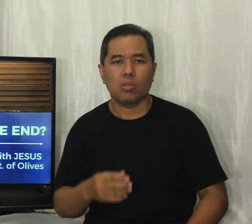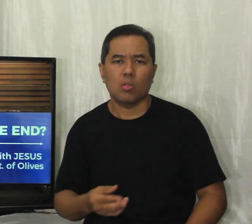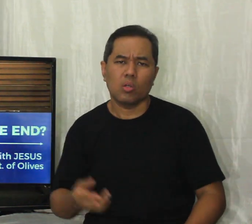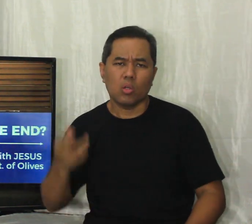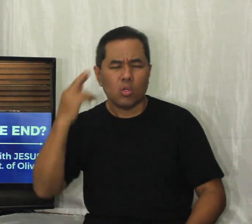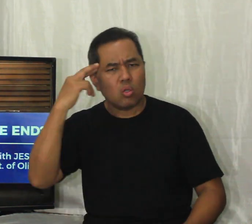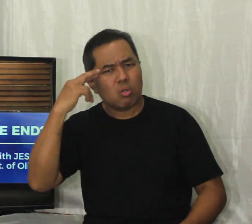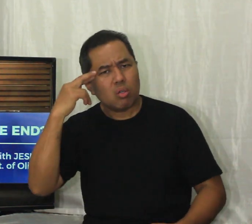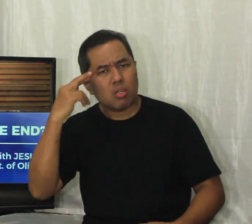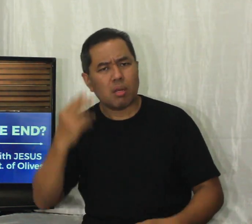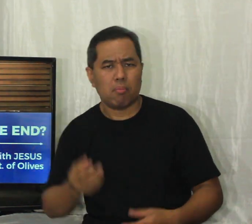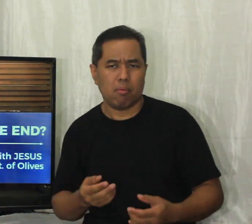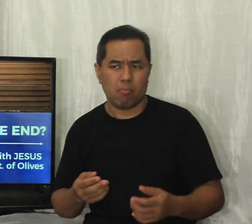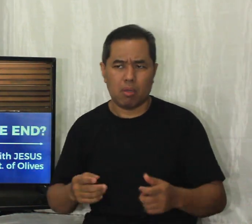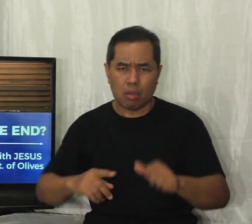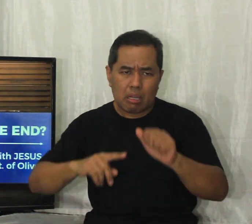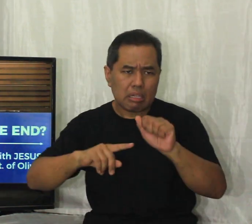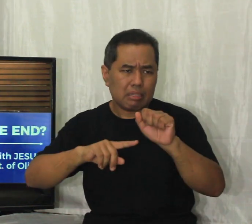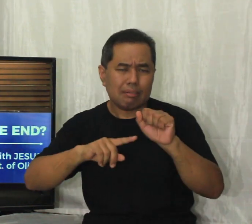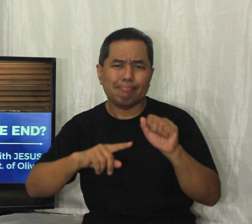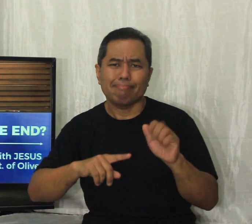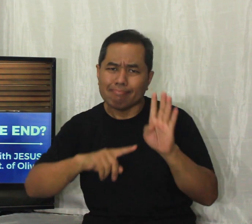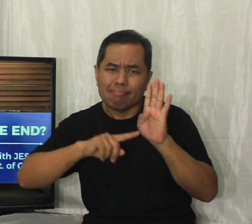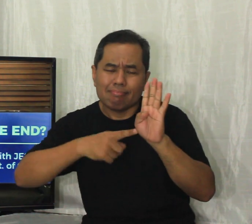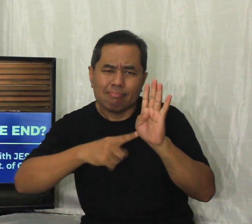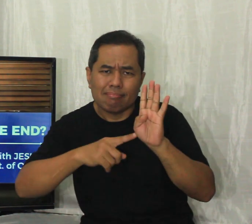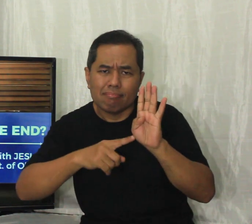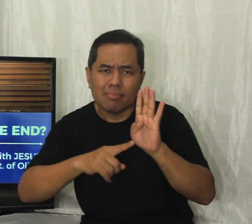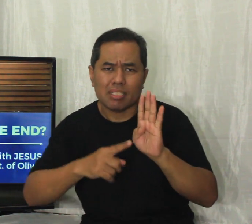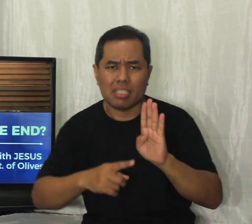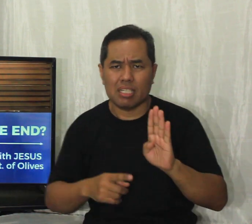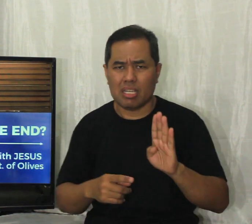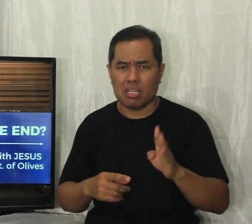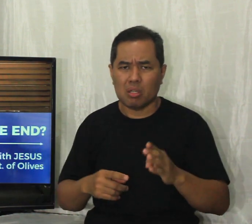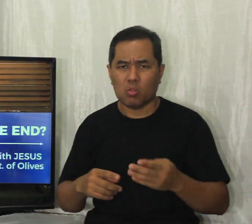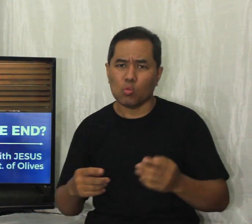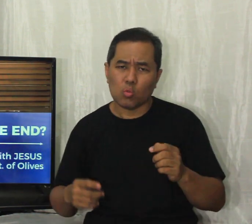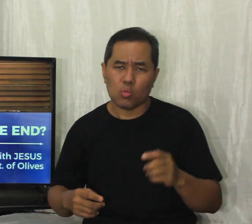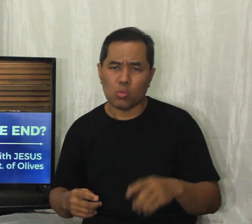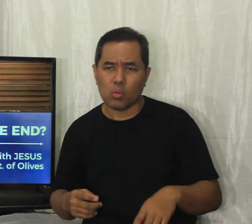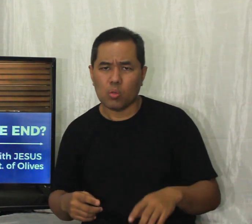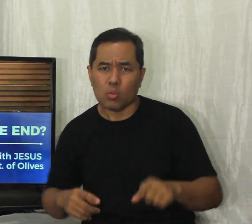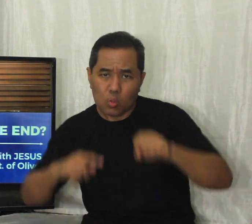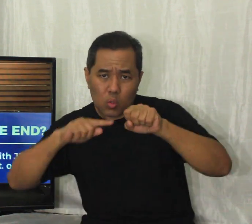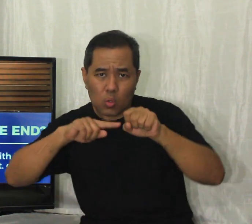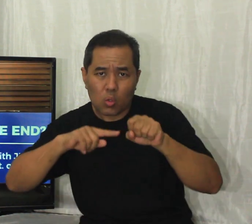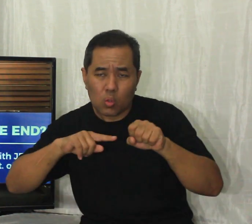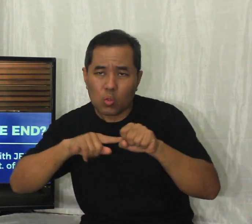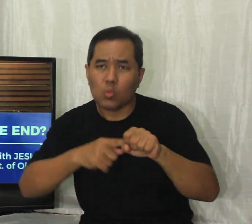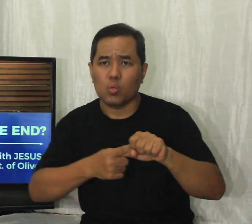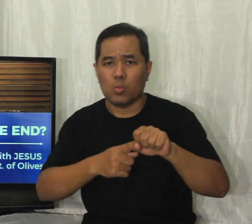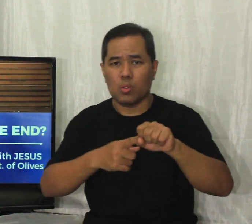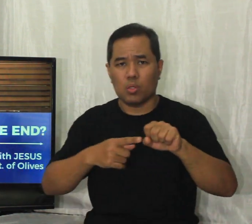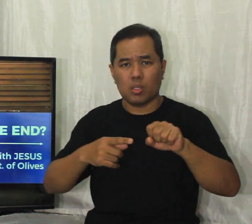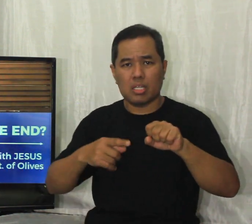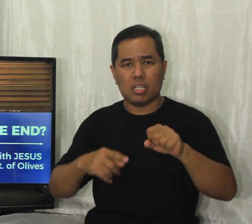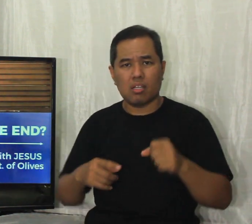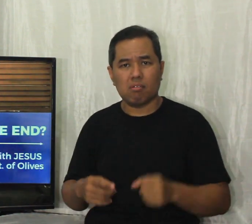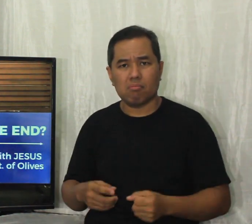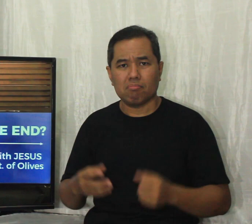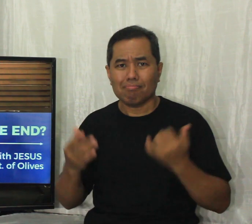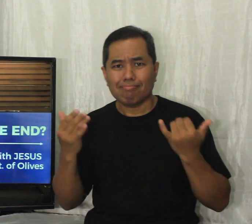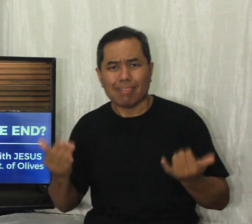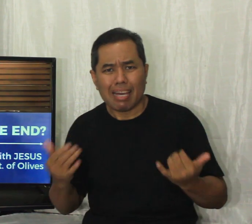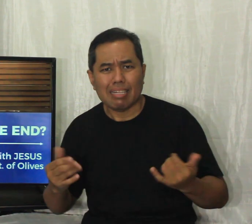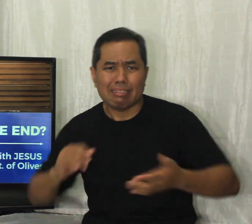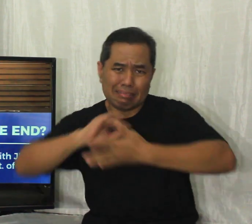at the beginning of this, everybody was glued to the news because we all wanted to know what the information was. what the virus is all about, how